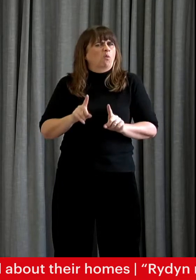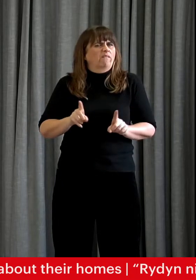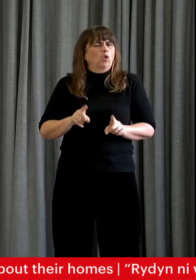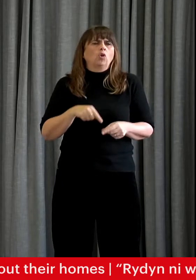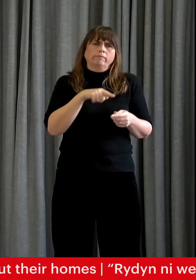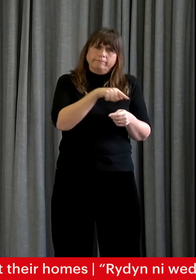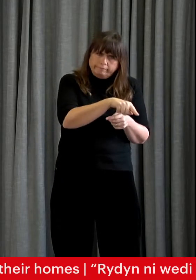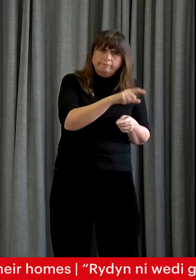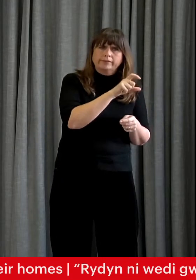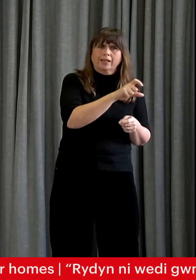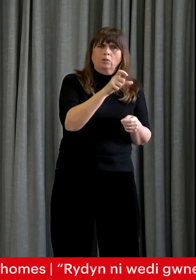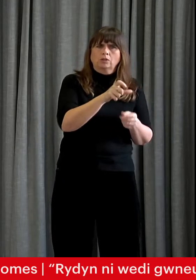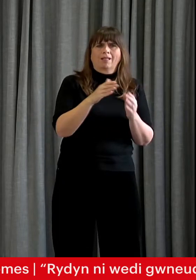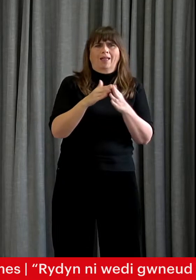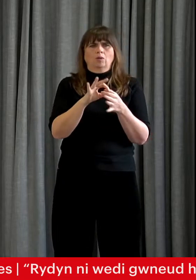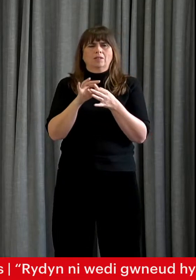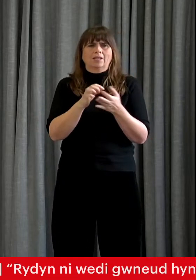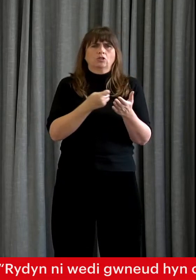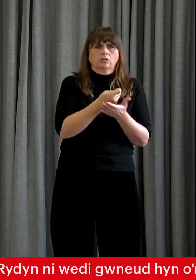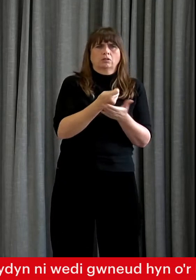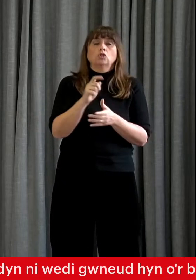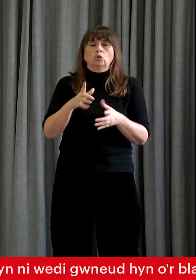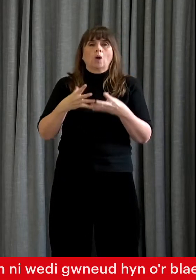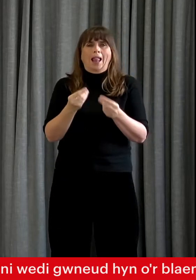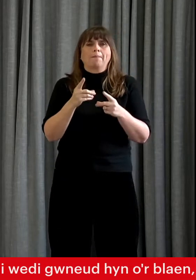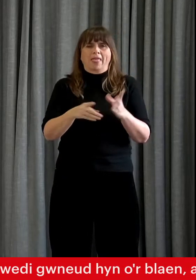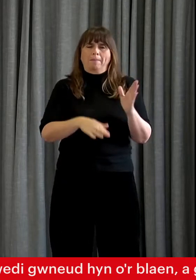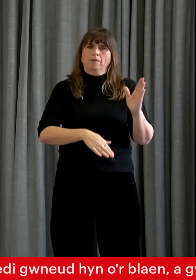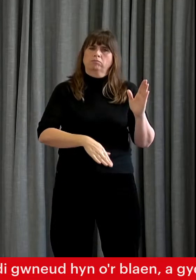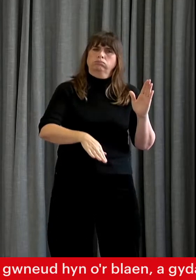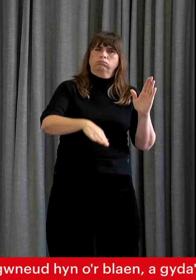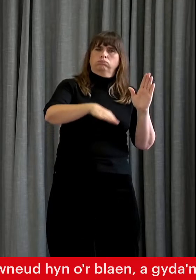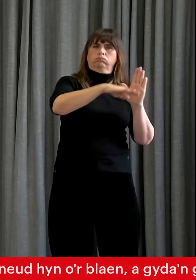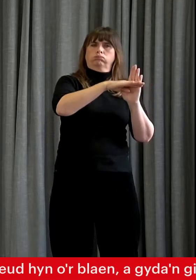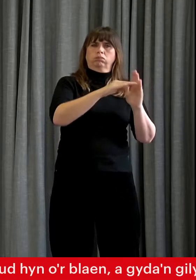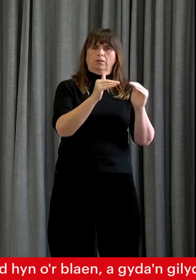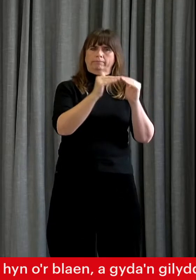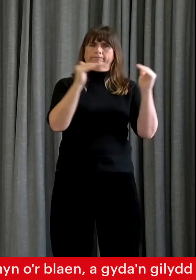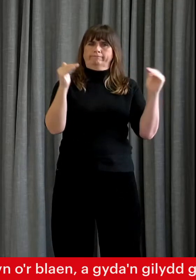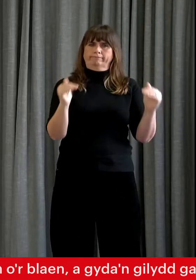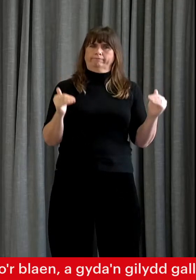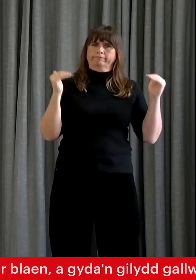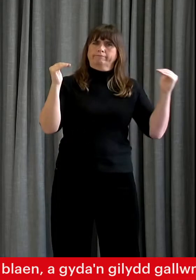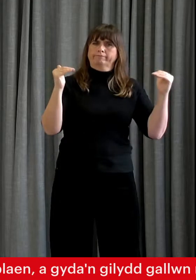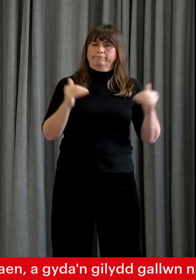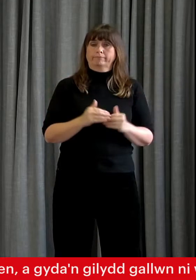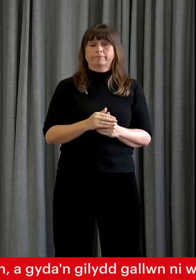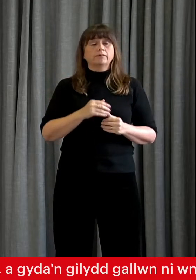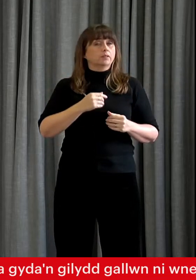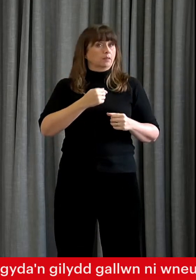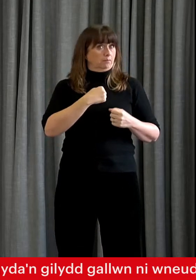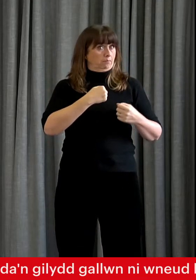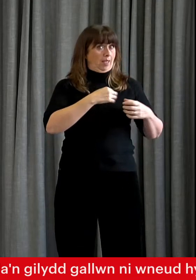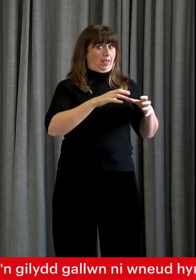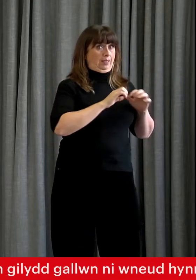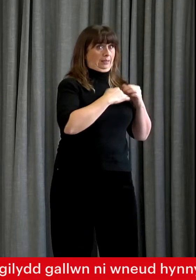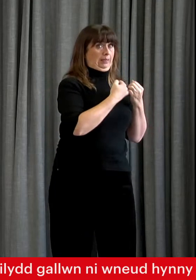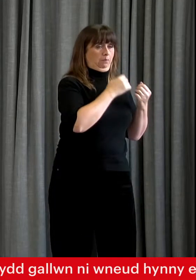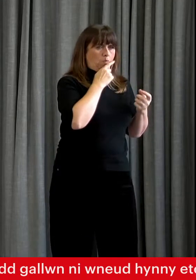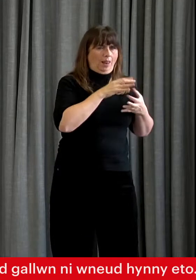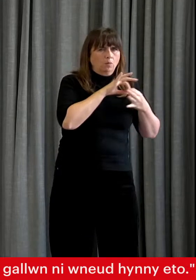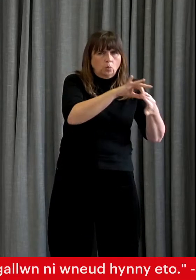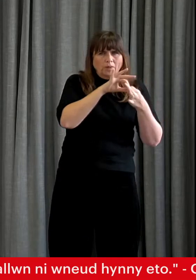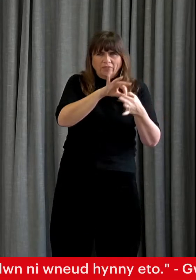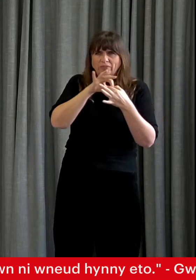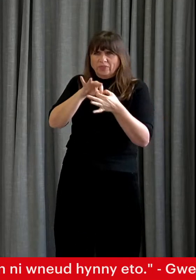social housing, meeting the new Wales Housing Quality Standard. Over the next year, my officials will work with the sector to ensure that future funding best